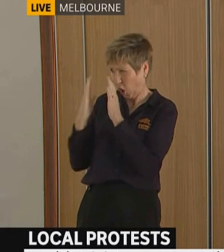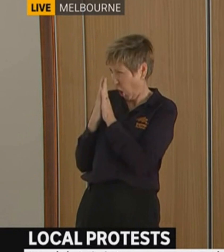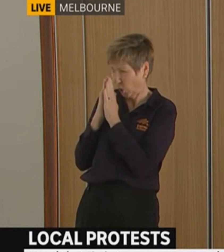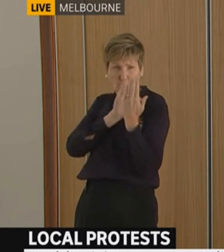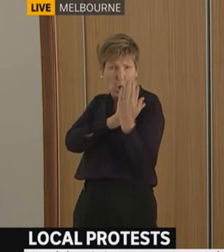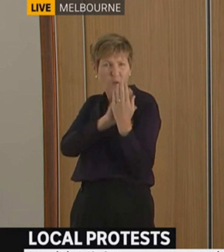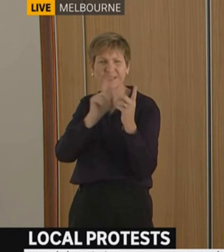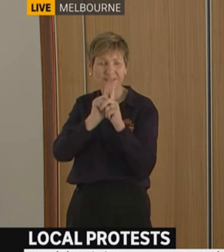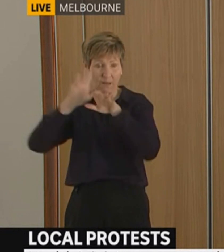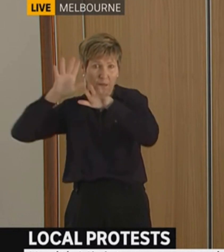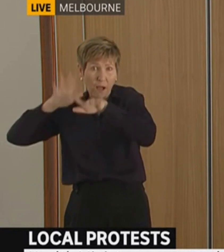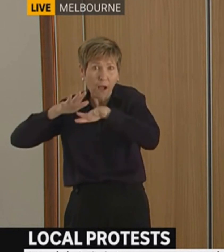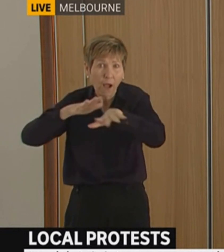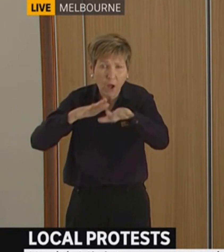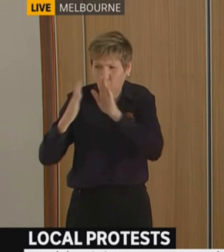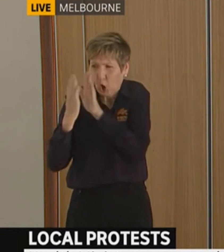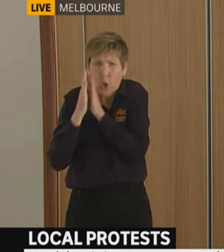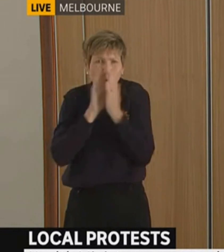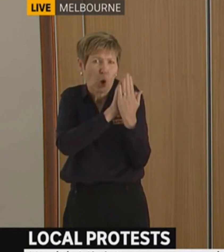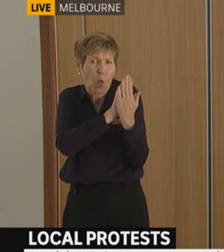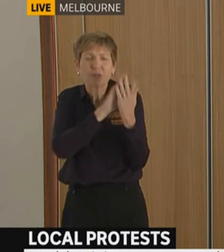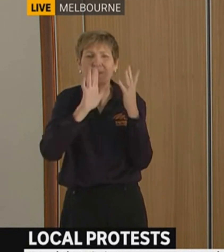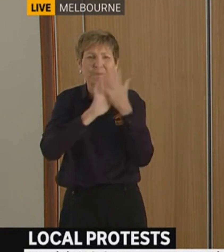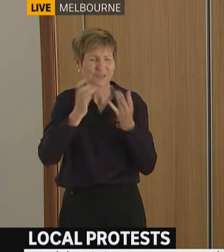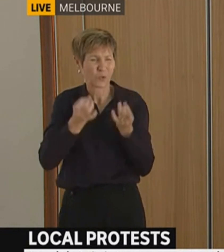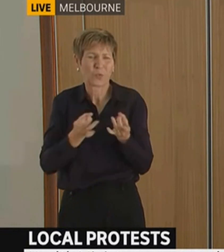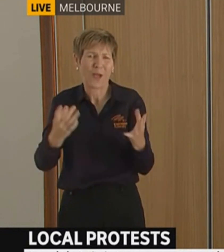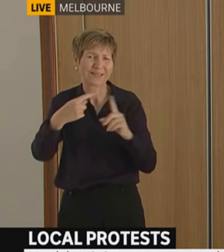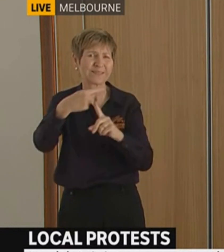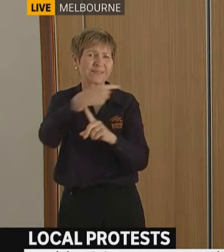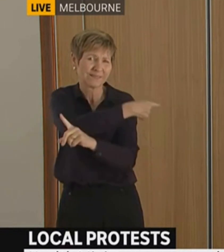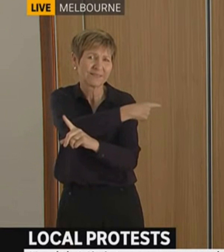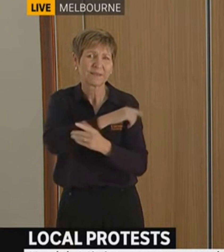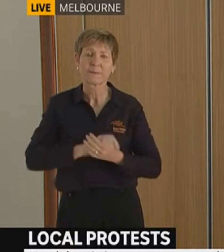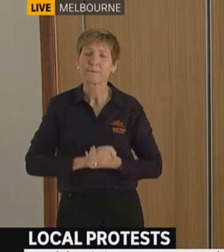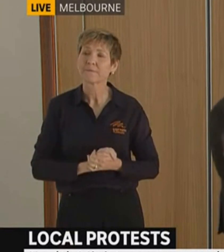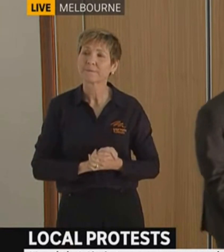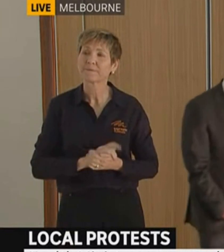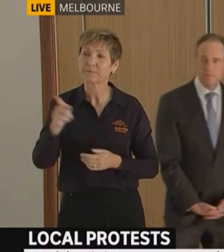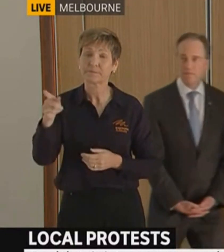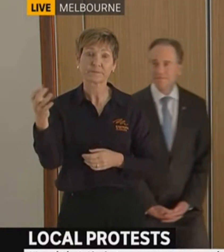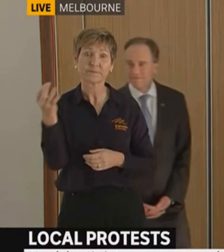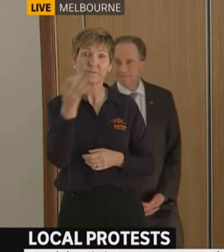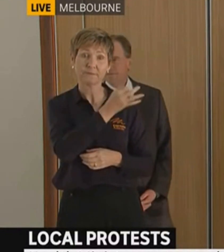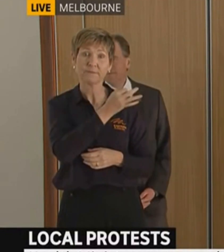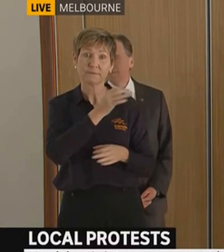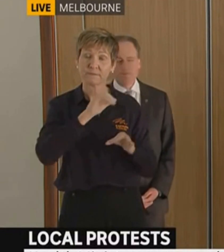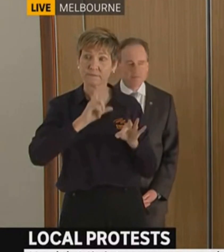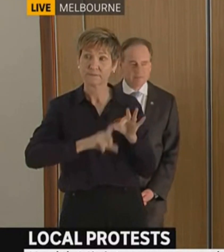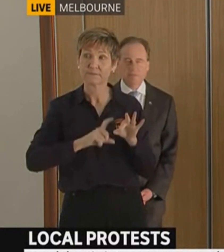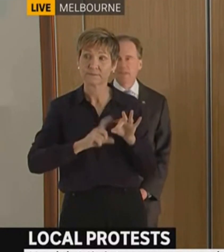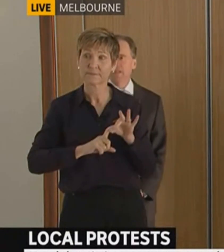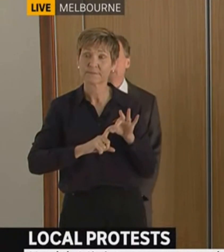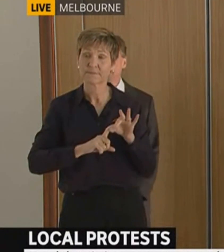that Australians have done to save lives and protect lives. Maybe a question for, yes, thank